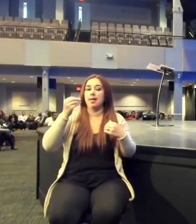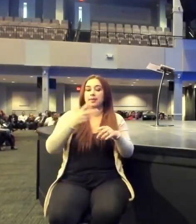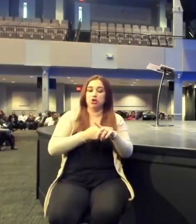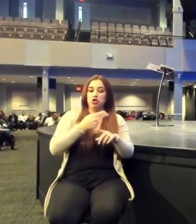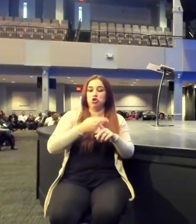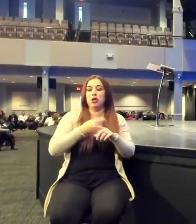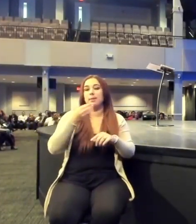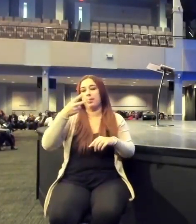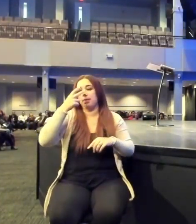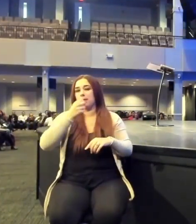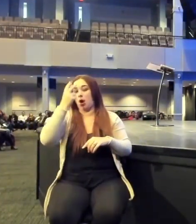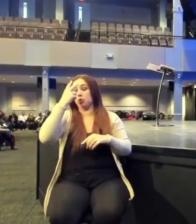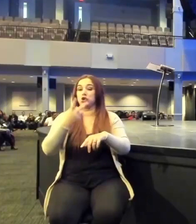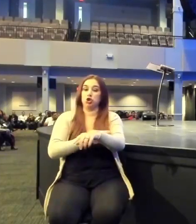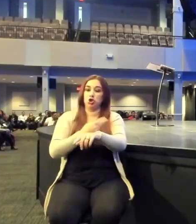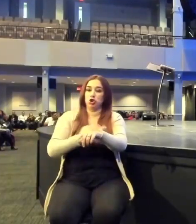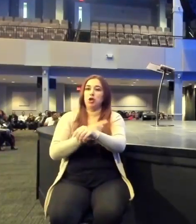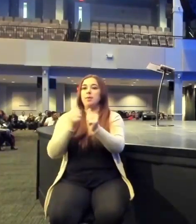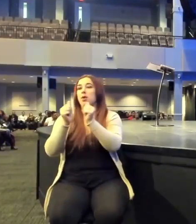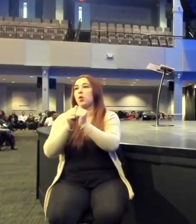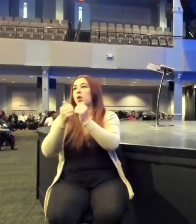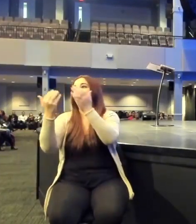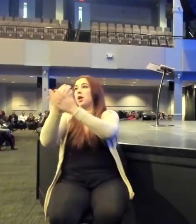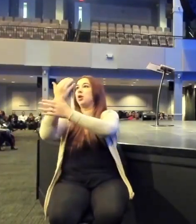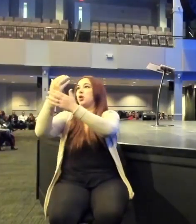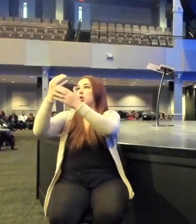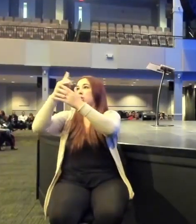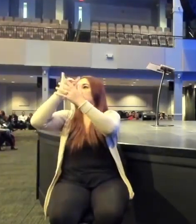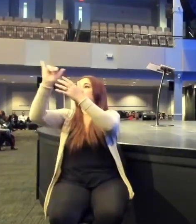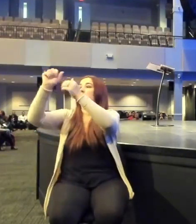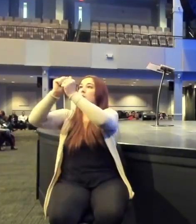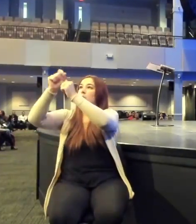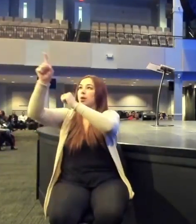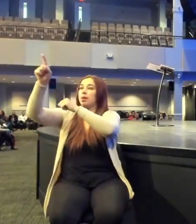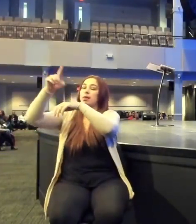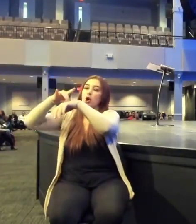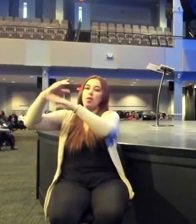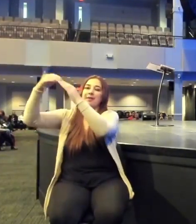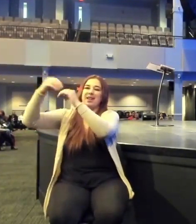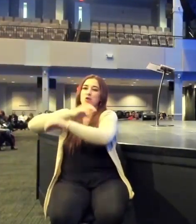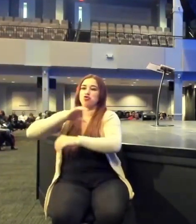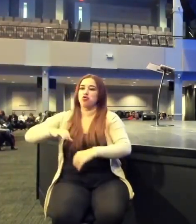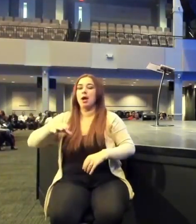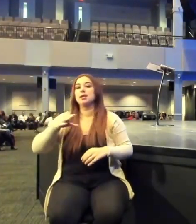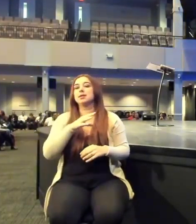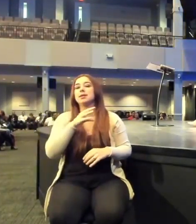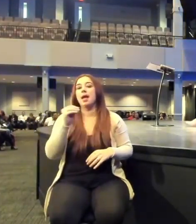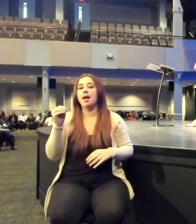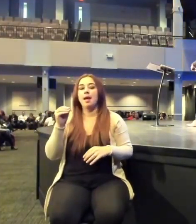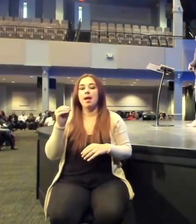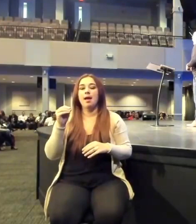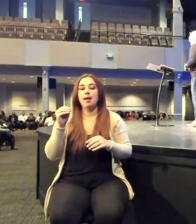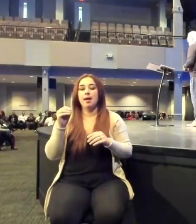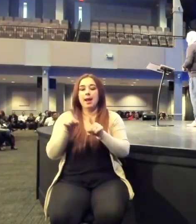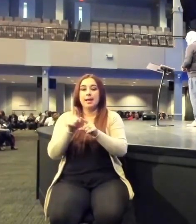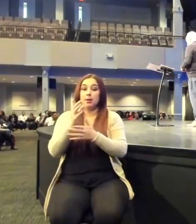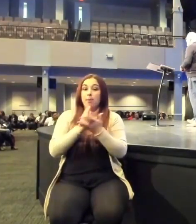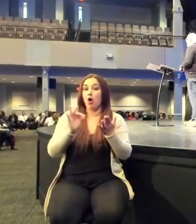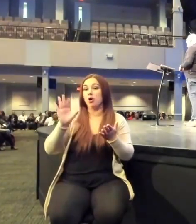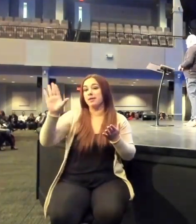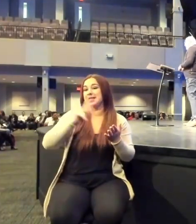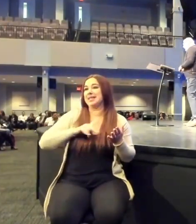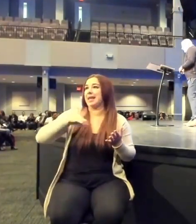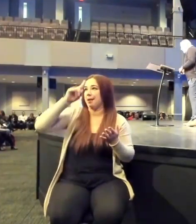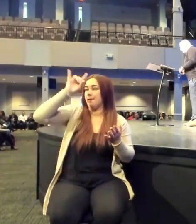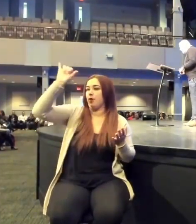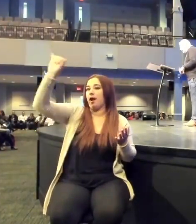sheep spending the rest of eternity in a new heaven and a new earth with Christ and as a part of his